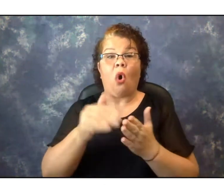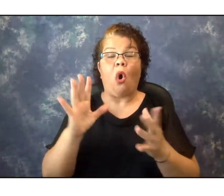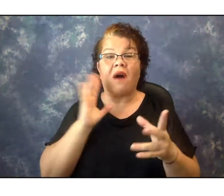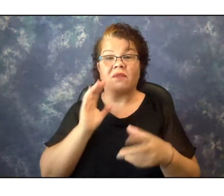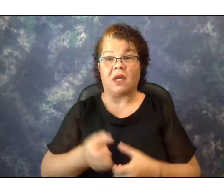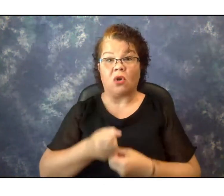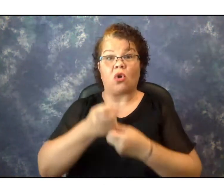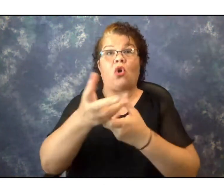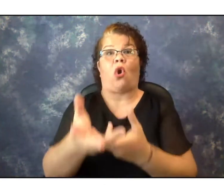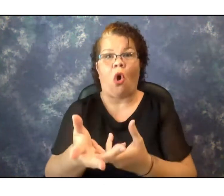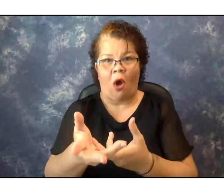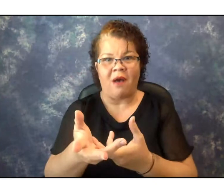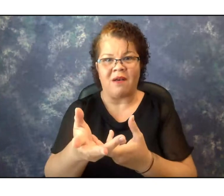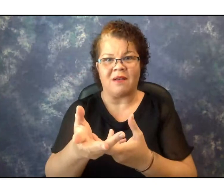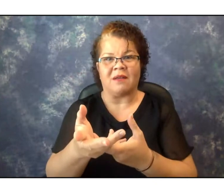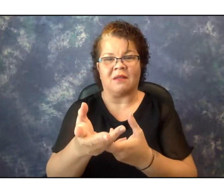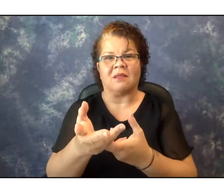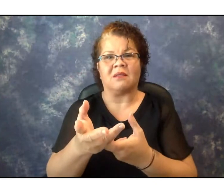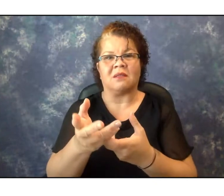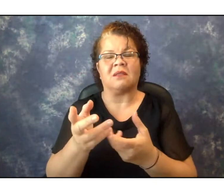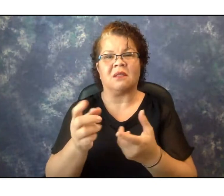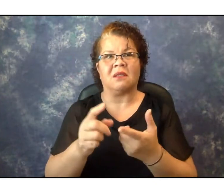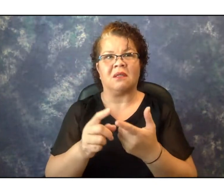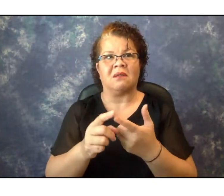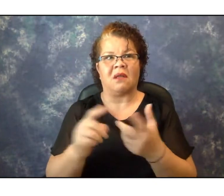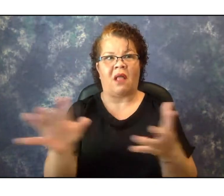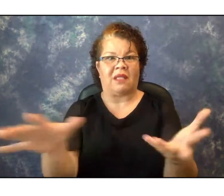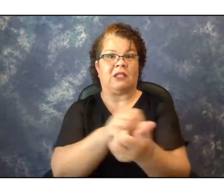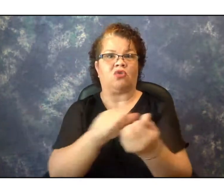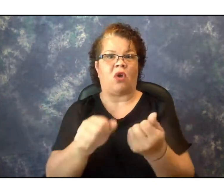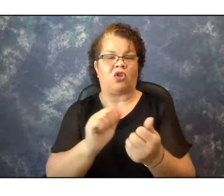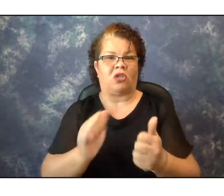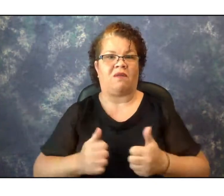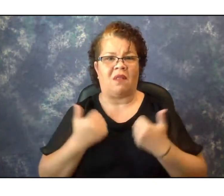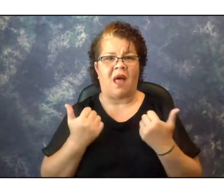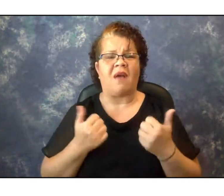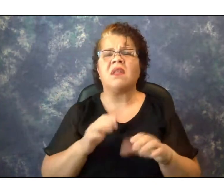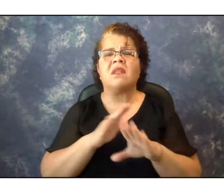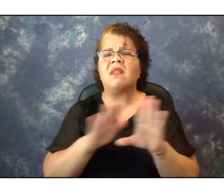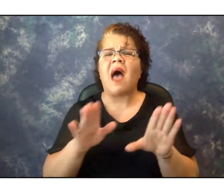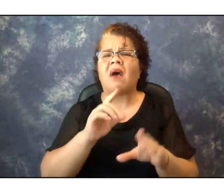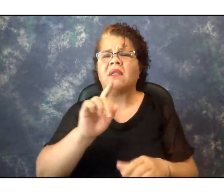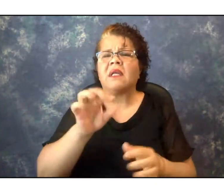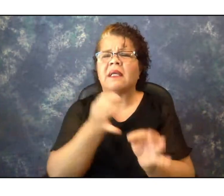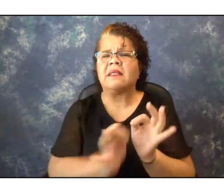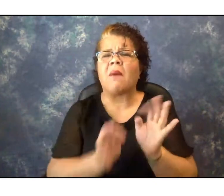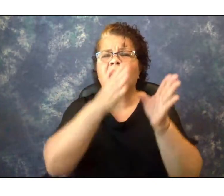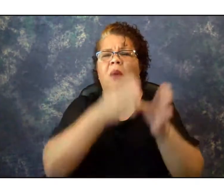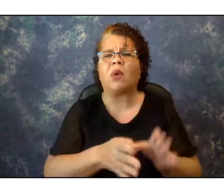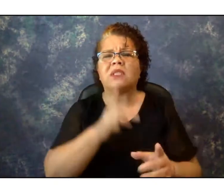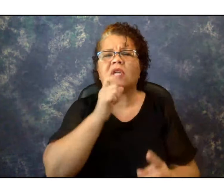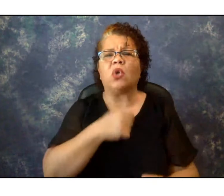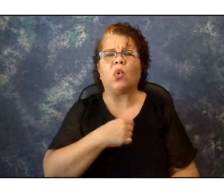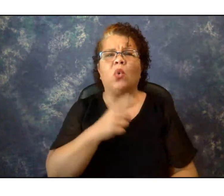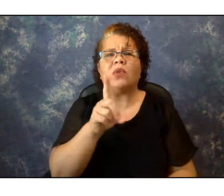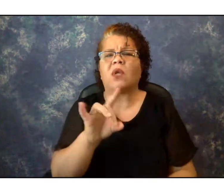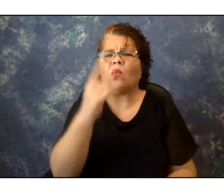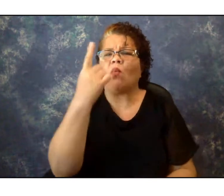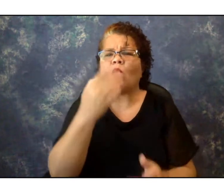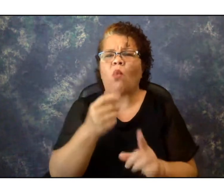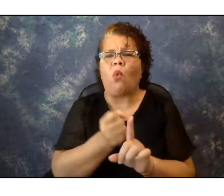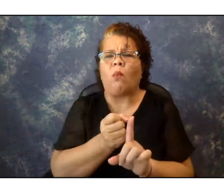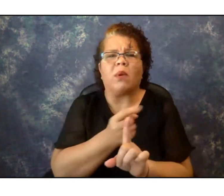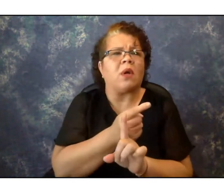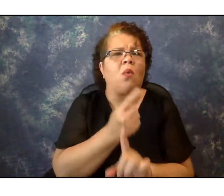Black lives. It isn't simply someone stepping out of line. And that's the other thing I would say is we have such an